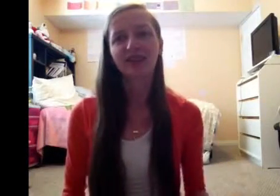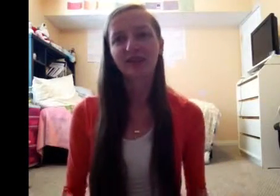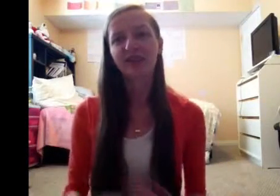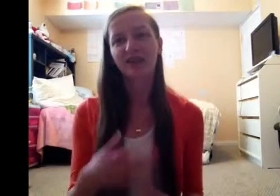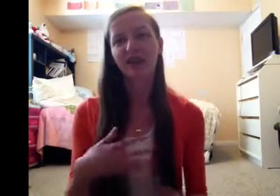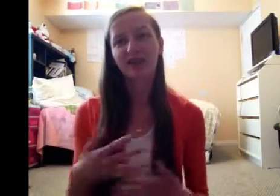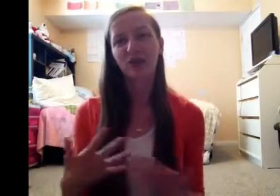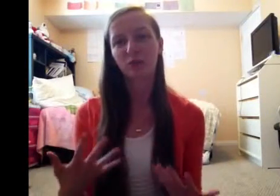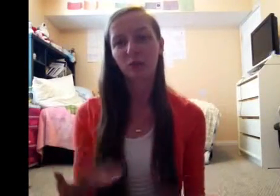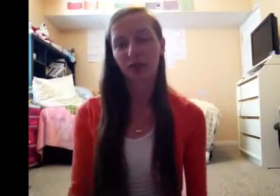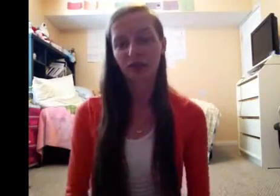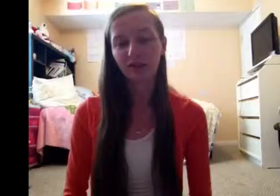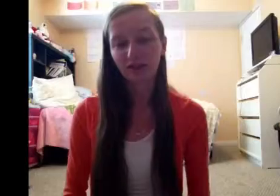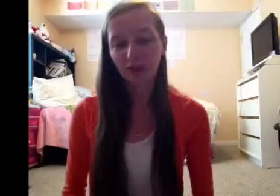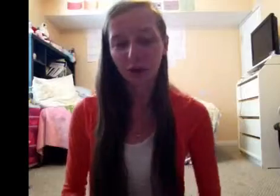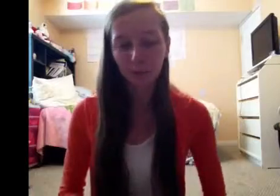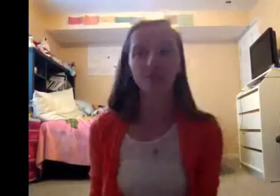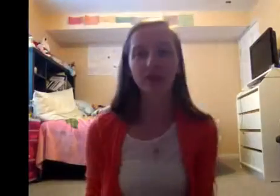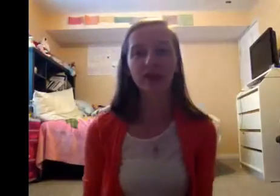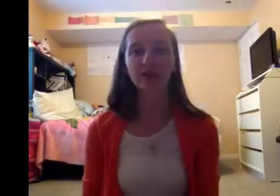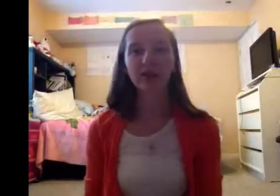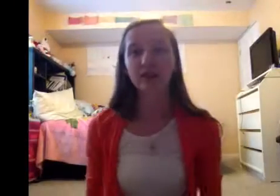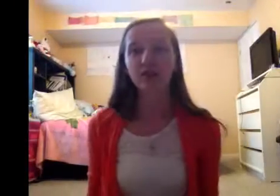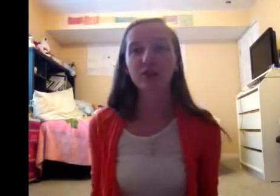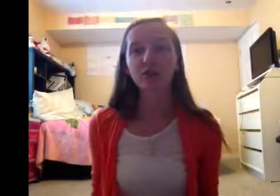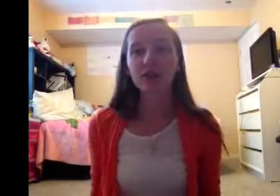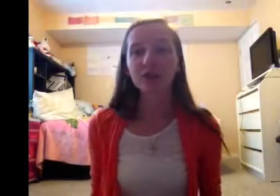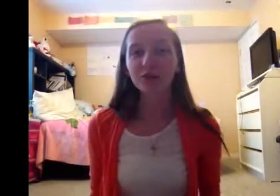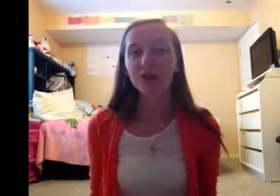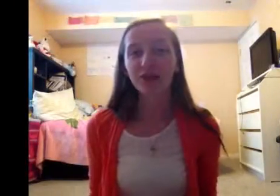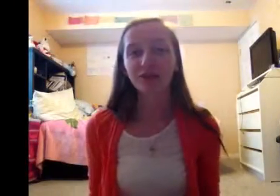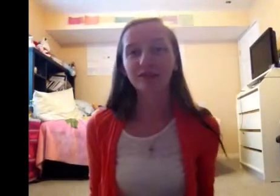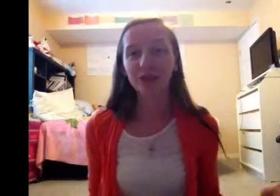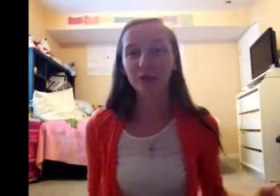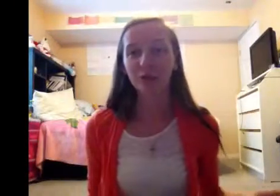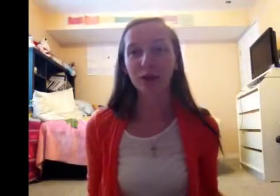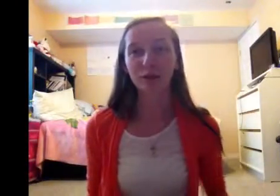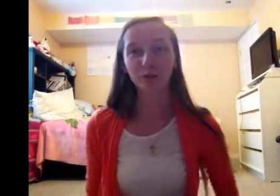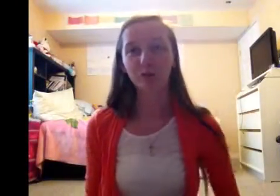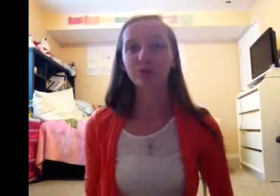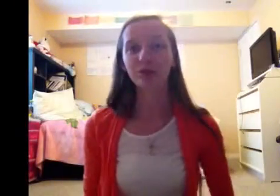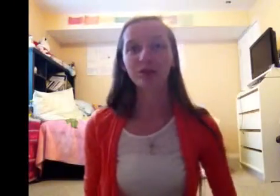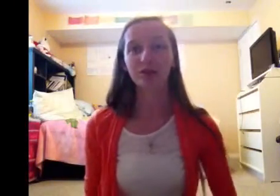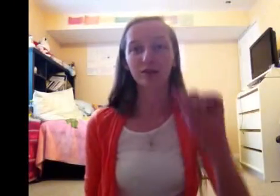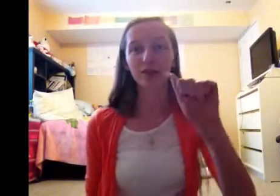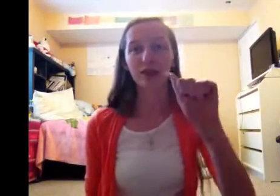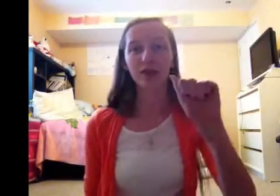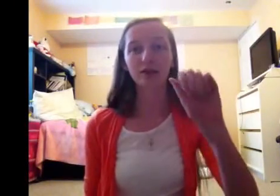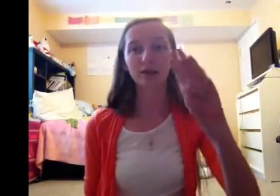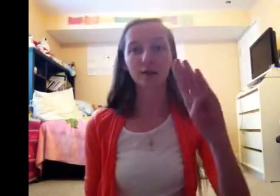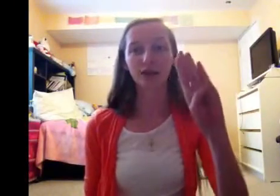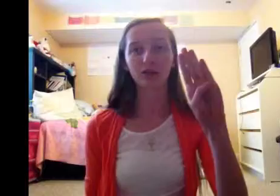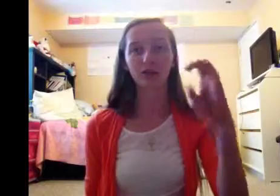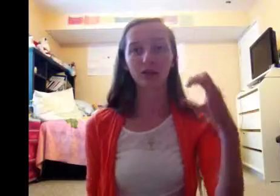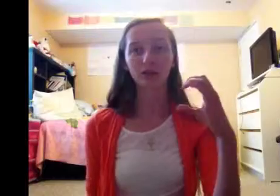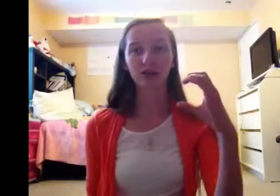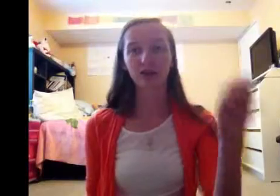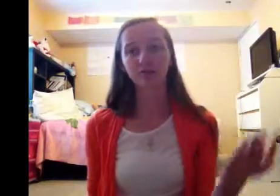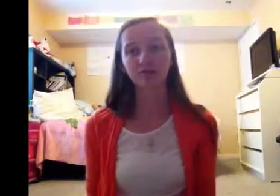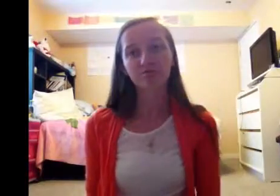a sign that uses both hands. So the way you sign alphabet is A, B, C's.